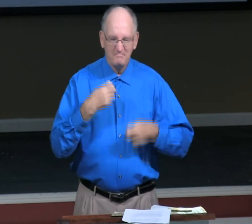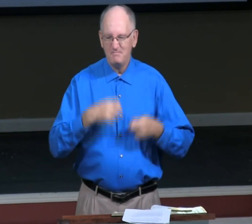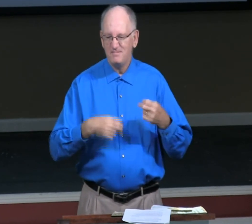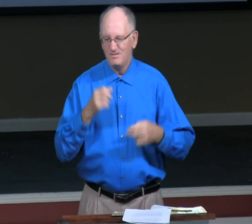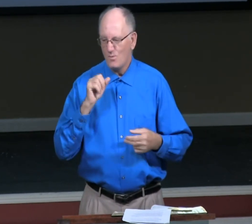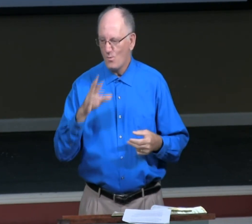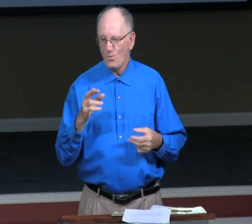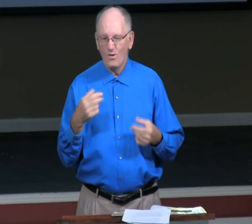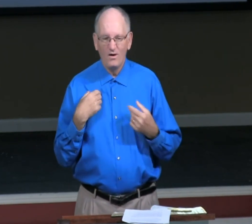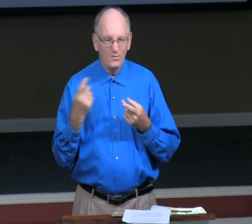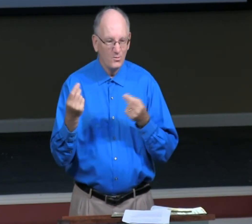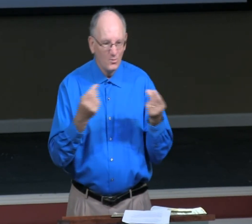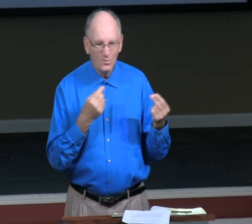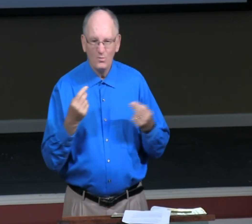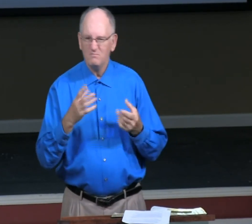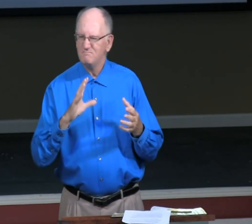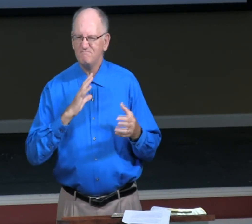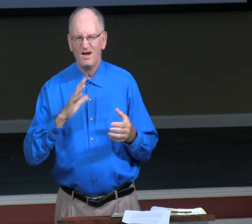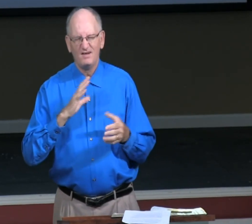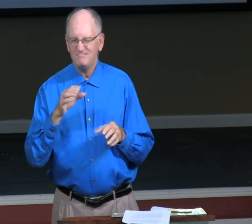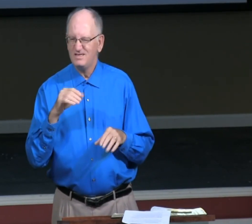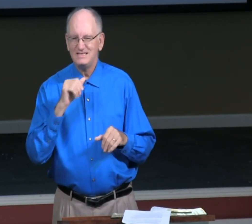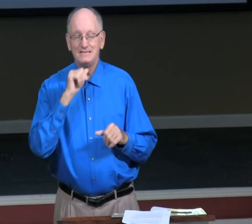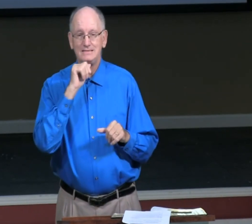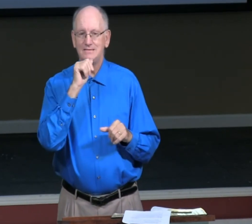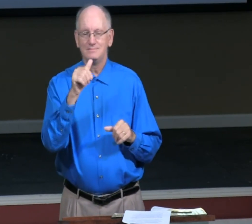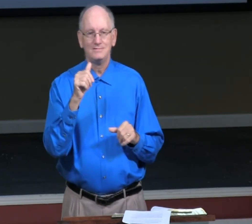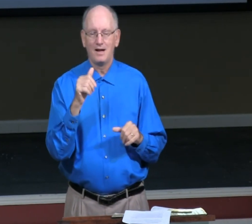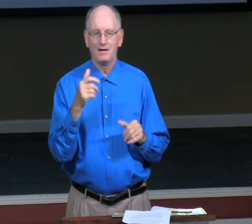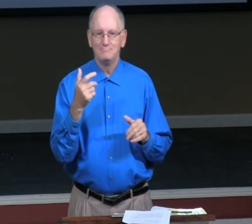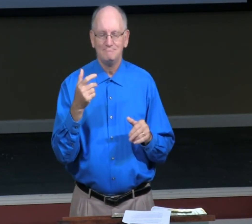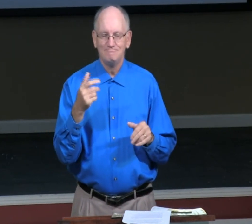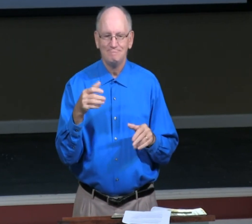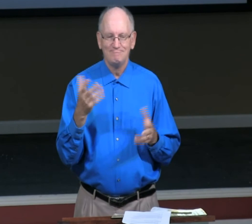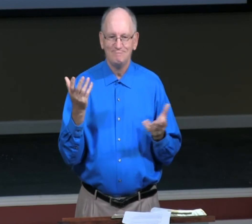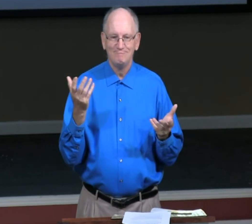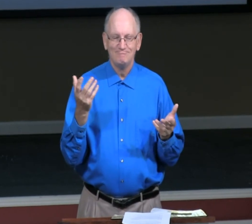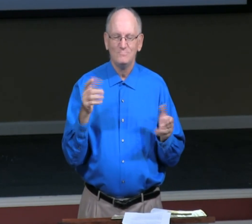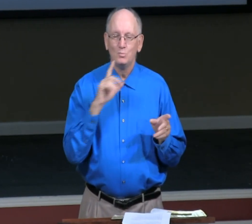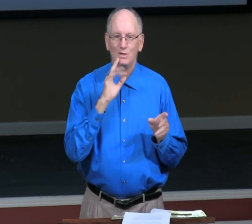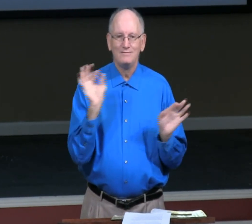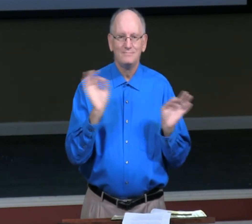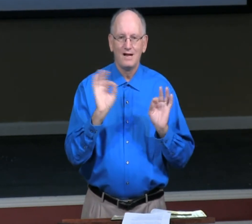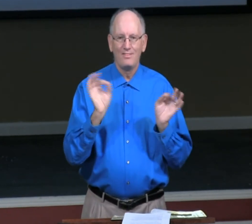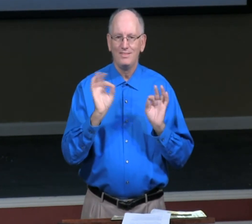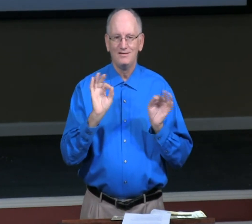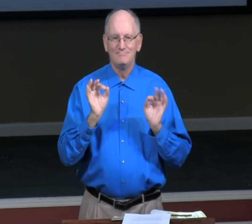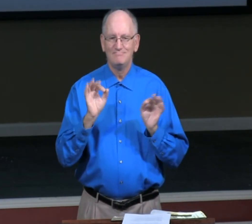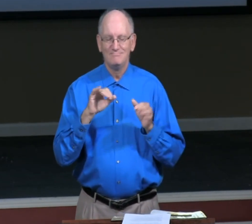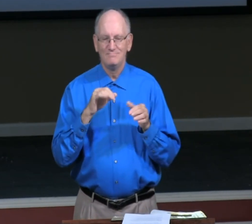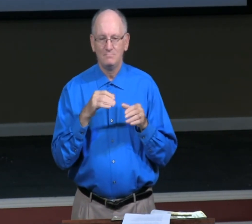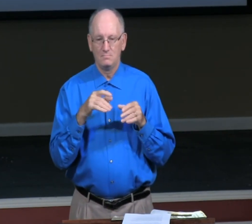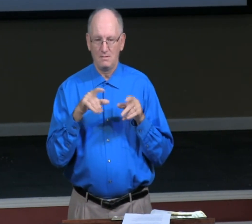You know, I may have had health problems or not sure what to do, but it's really